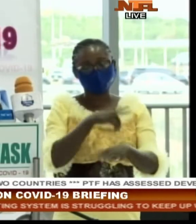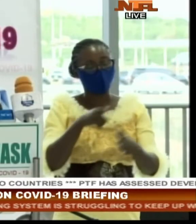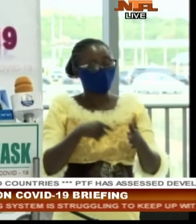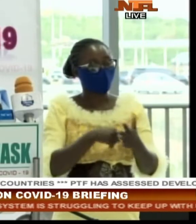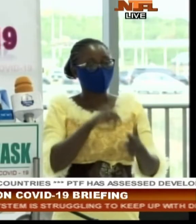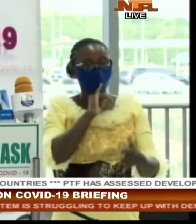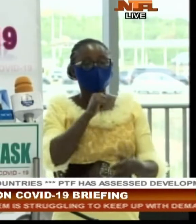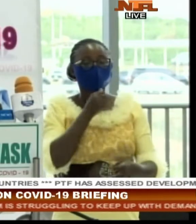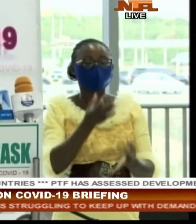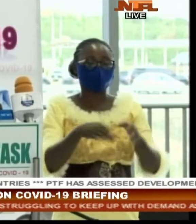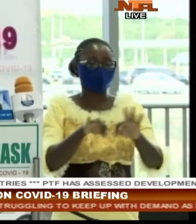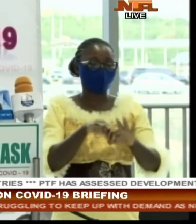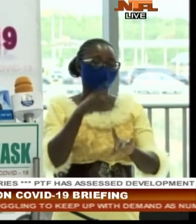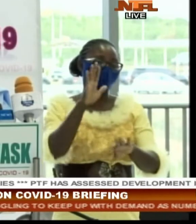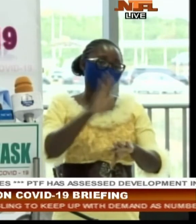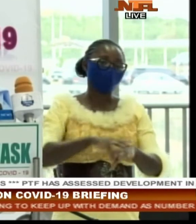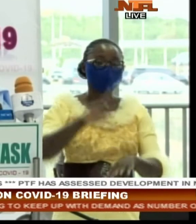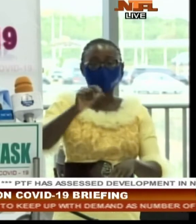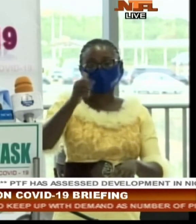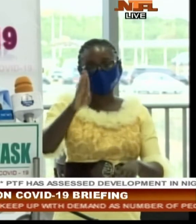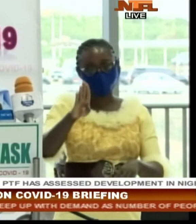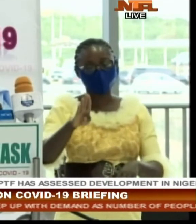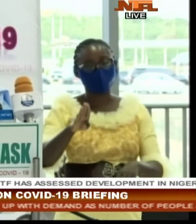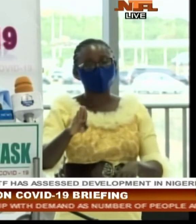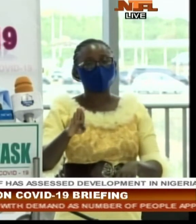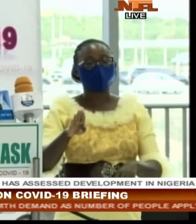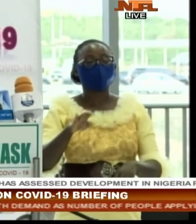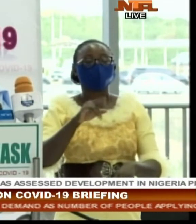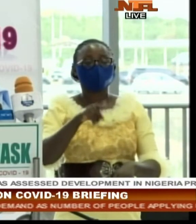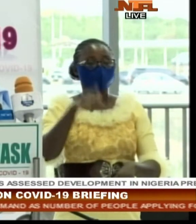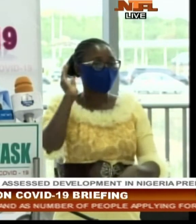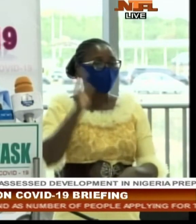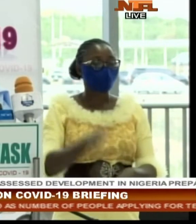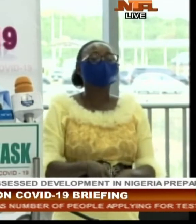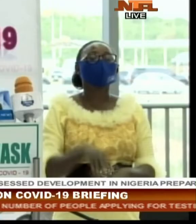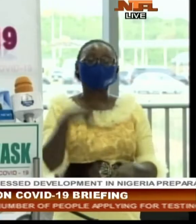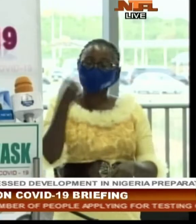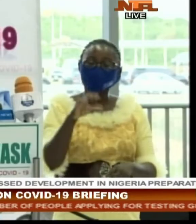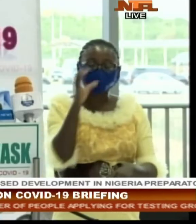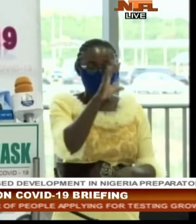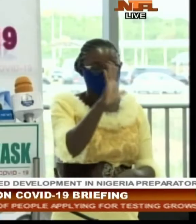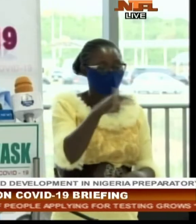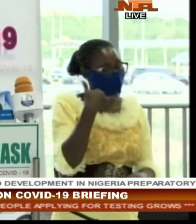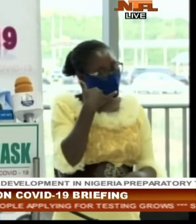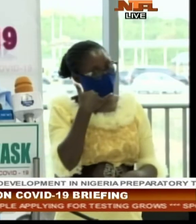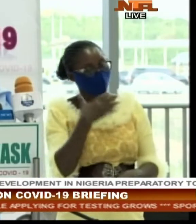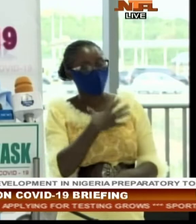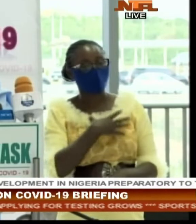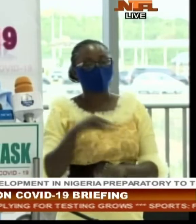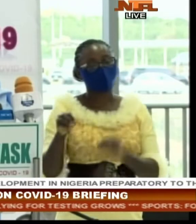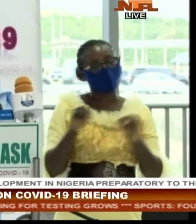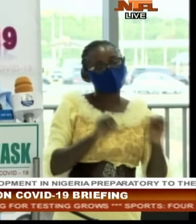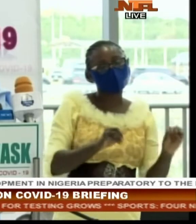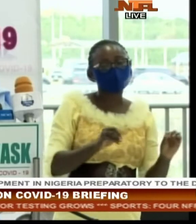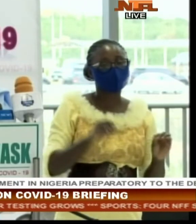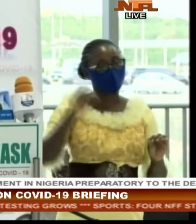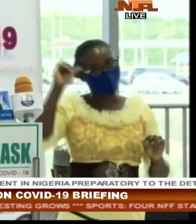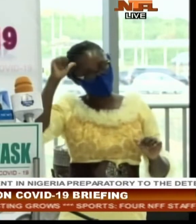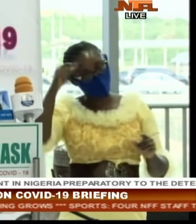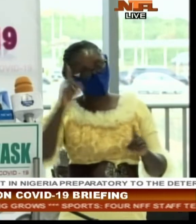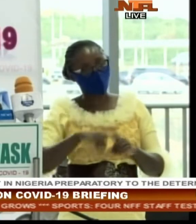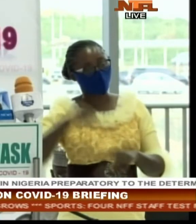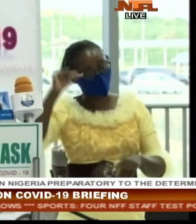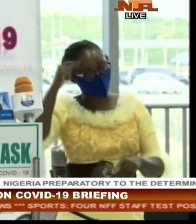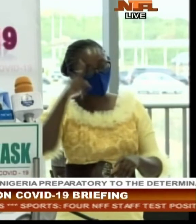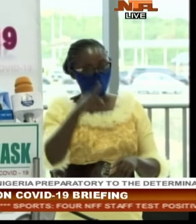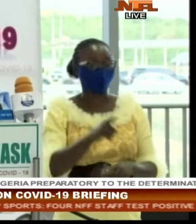the laboratory. You should take responsibility and key into your phone an alert that will remind you, but they will be gracious and kind enough to